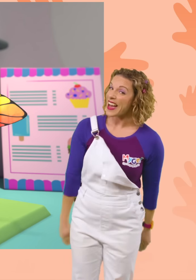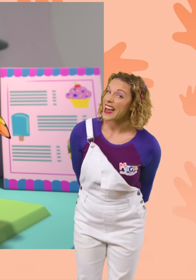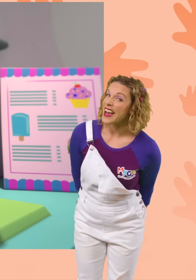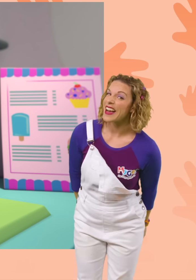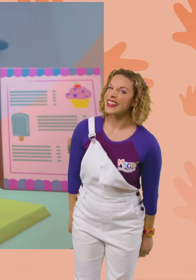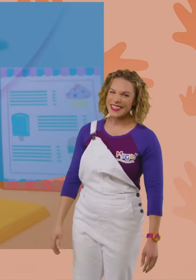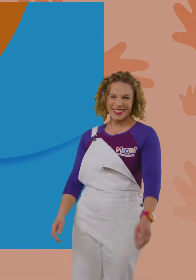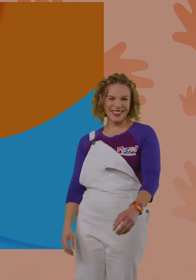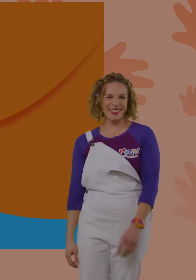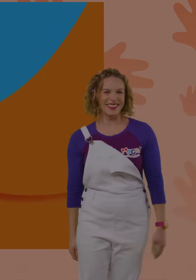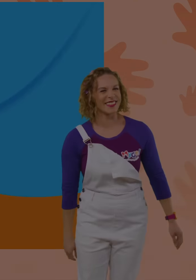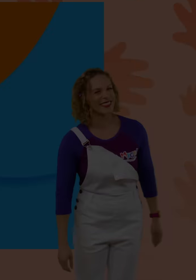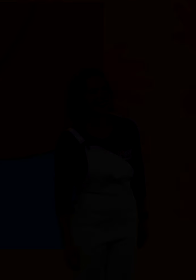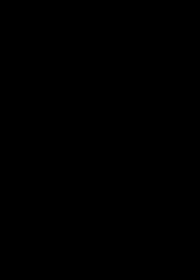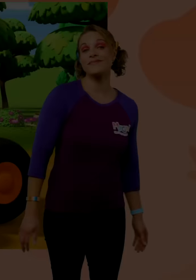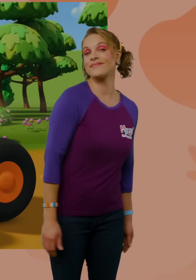Bye-bye.